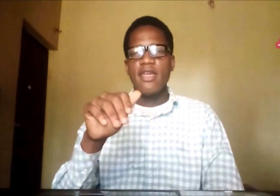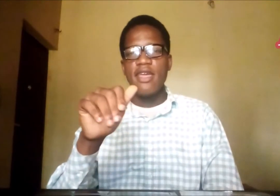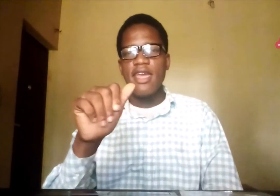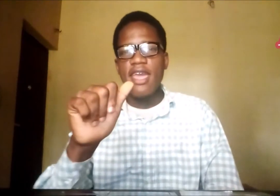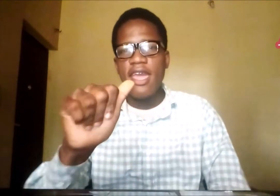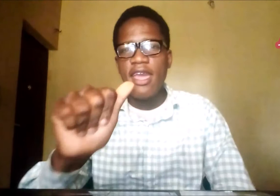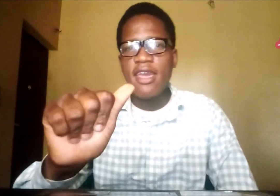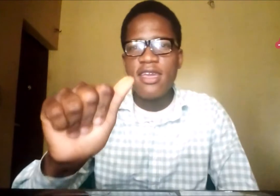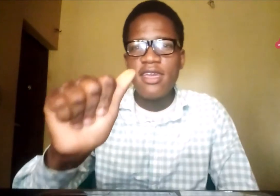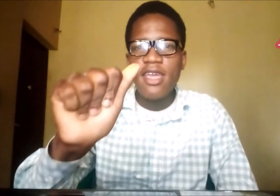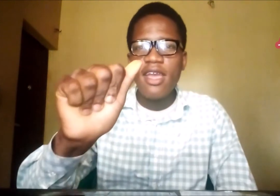A